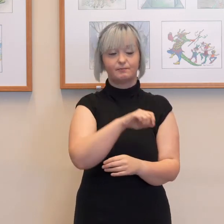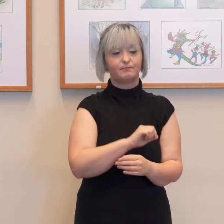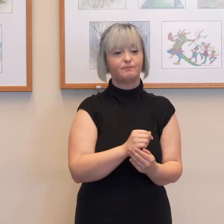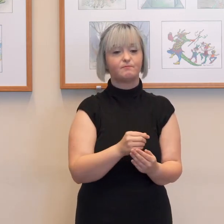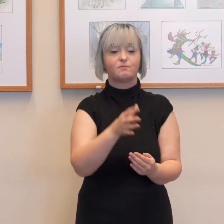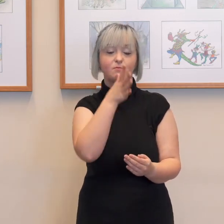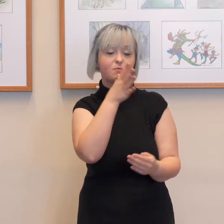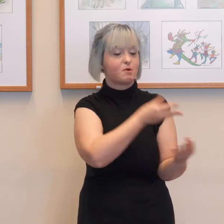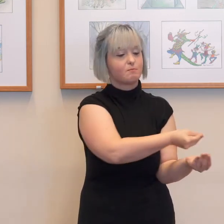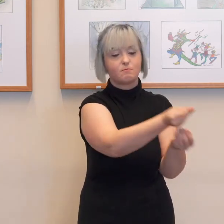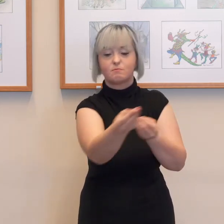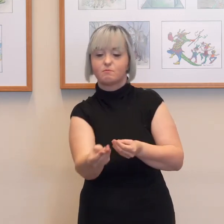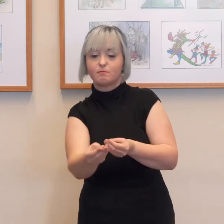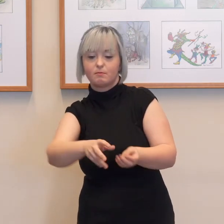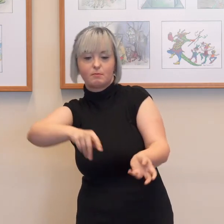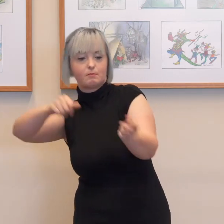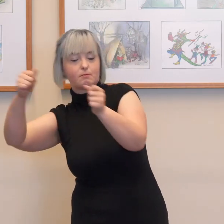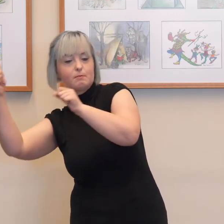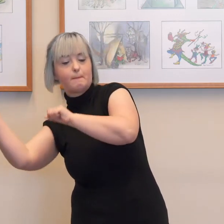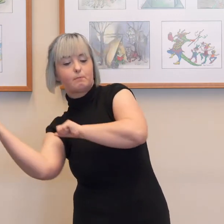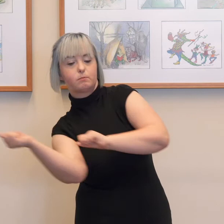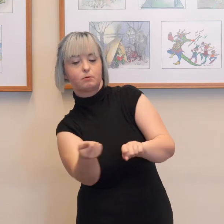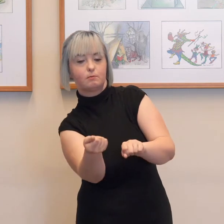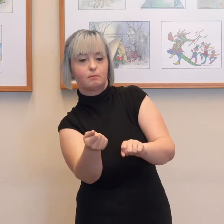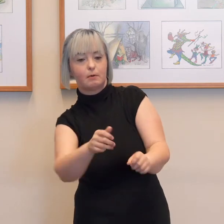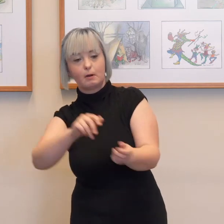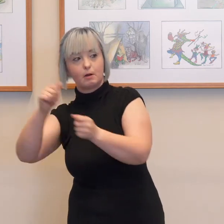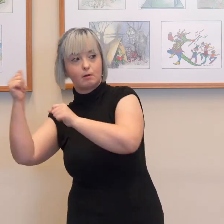axe. So she brought him the axe, and he chopped